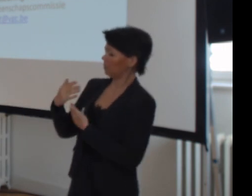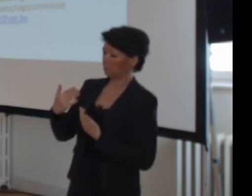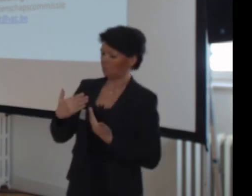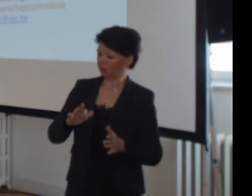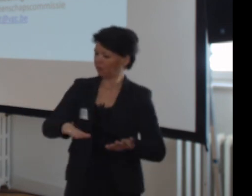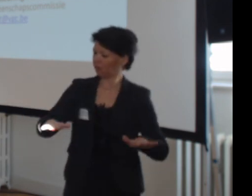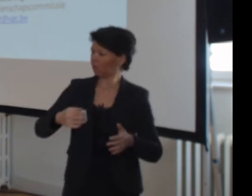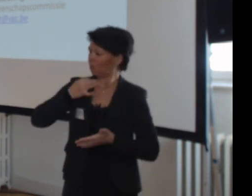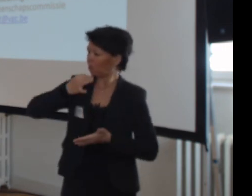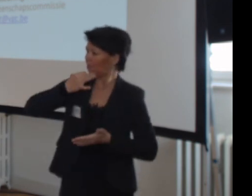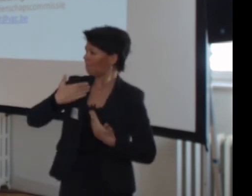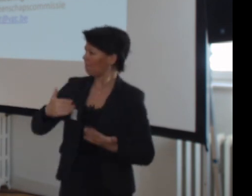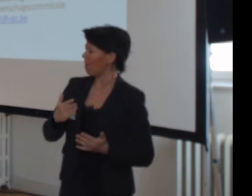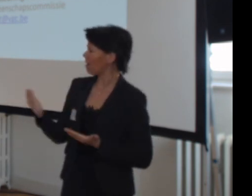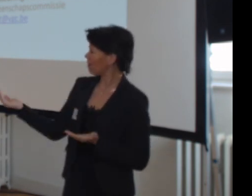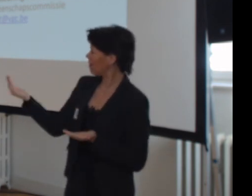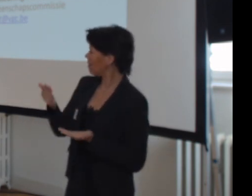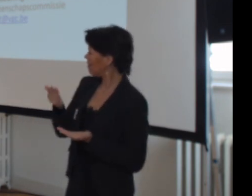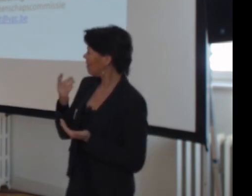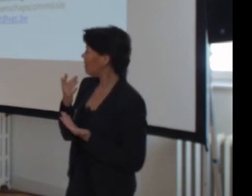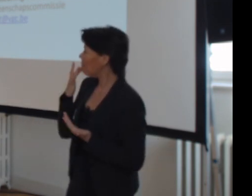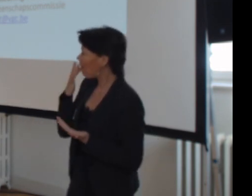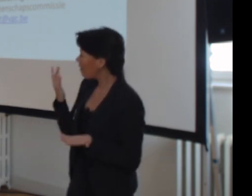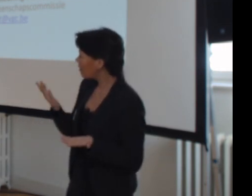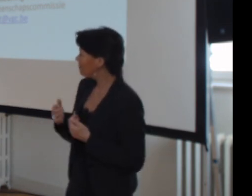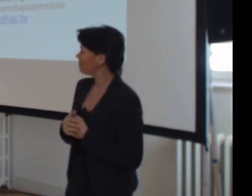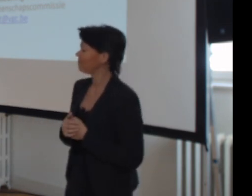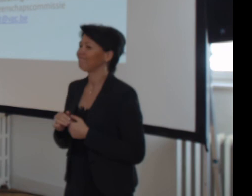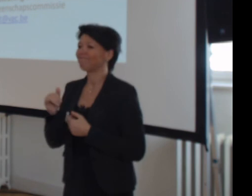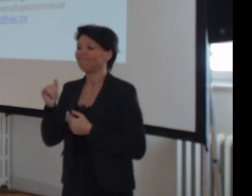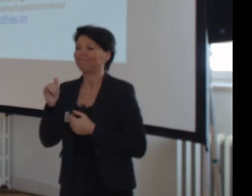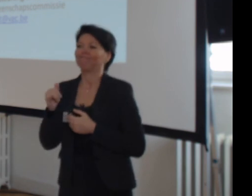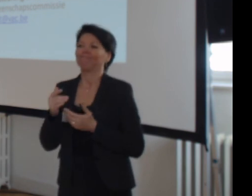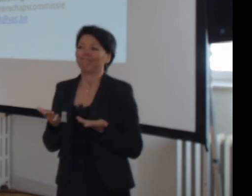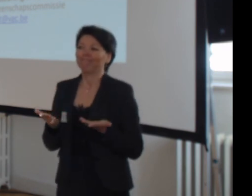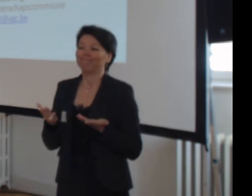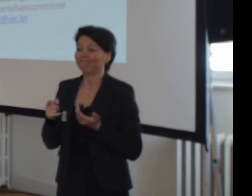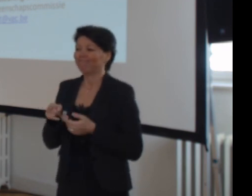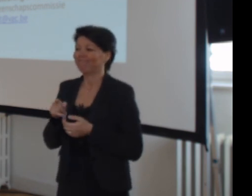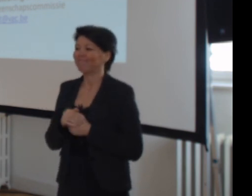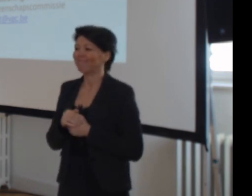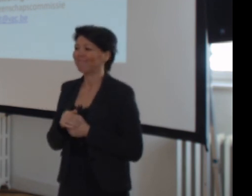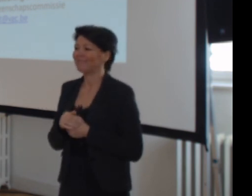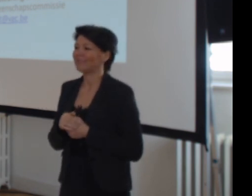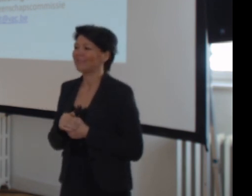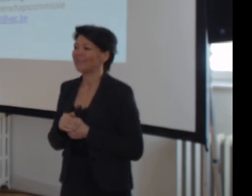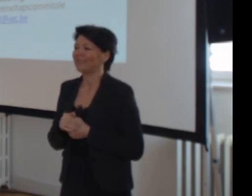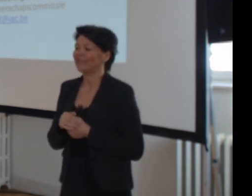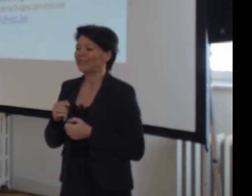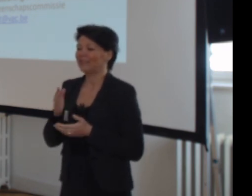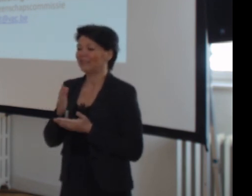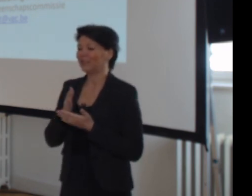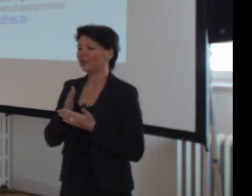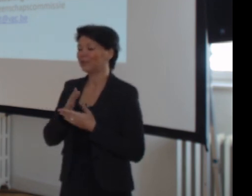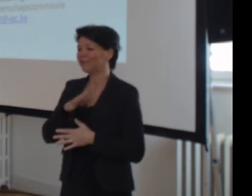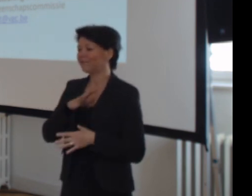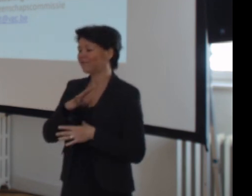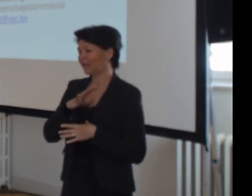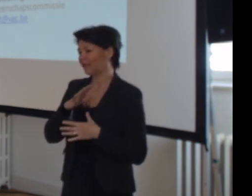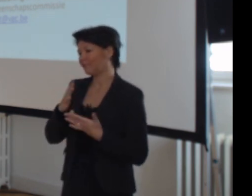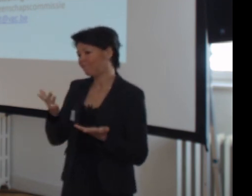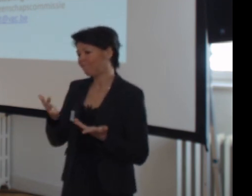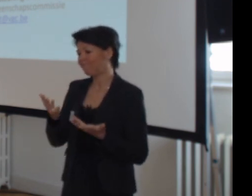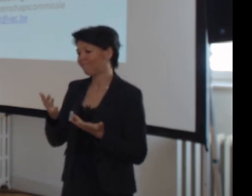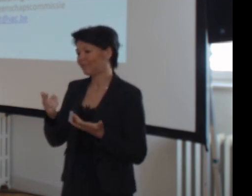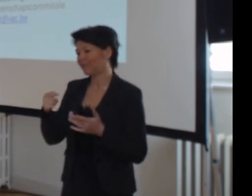kids? Yeah, well, that's actually part of the logistics. I referred to the